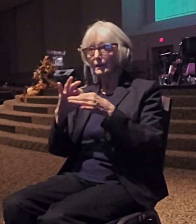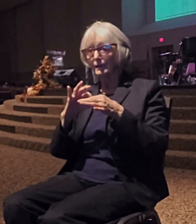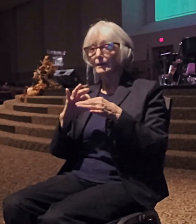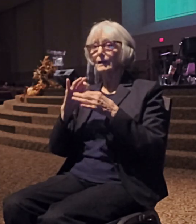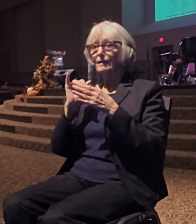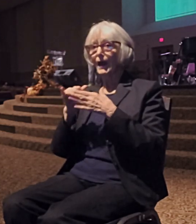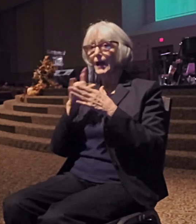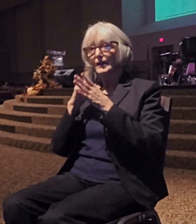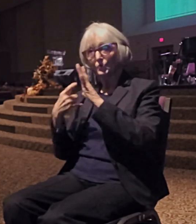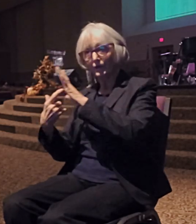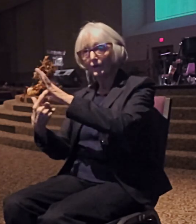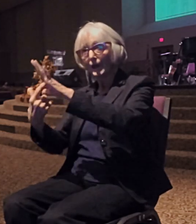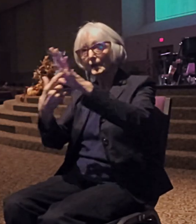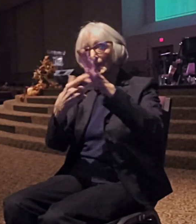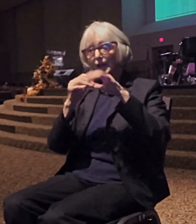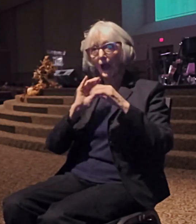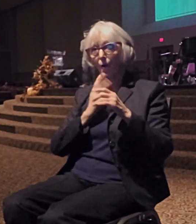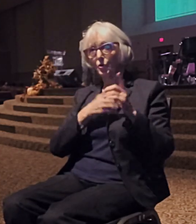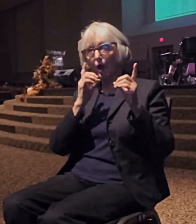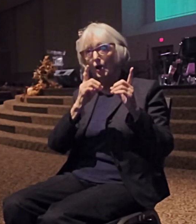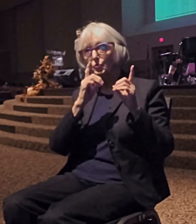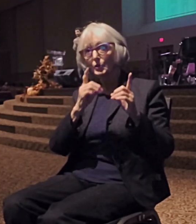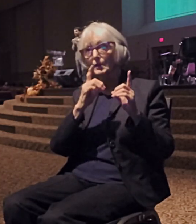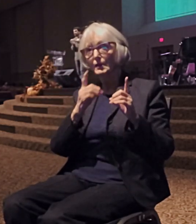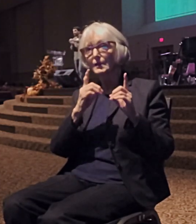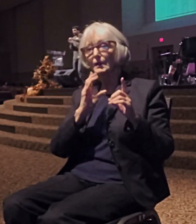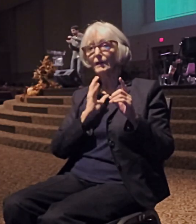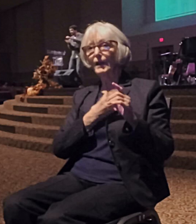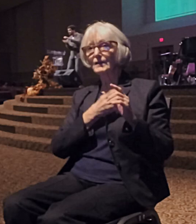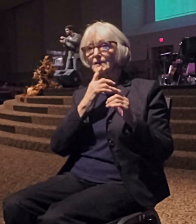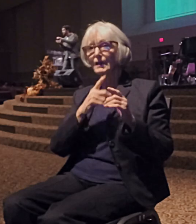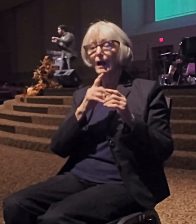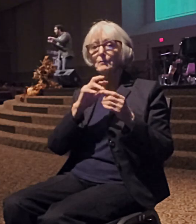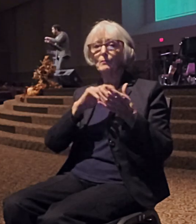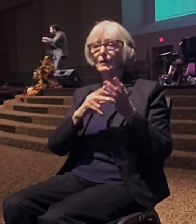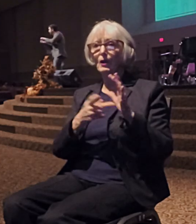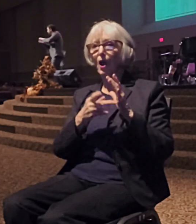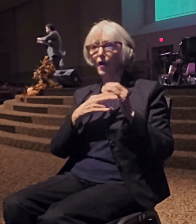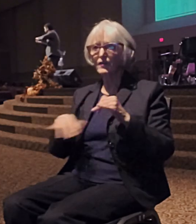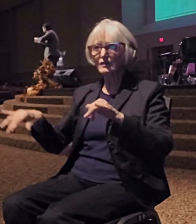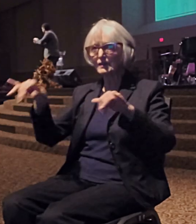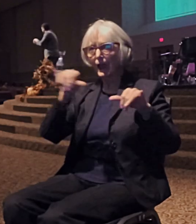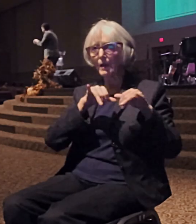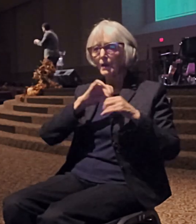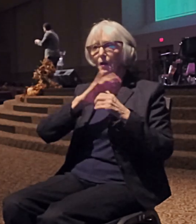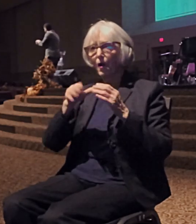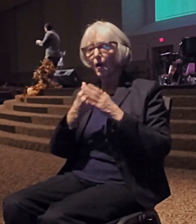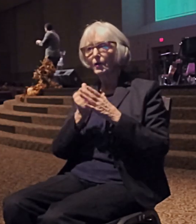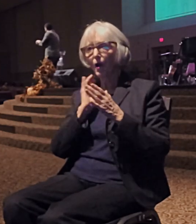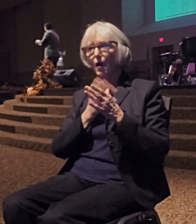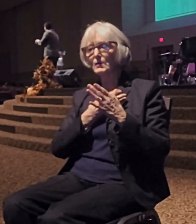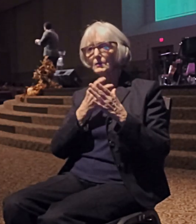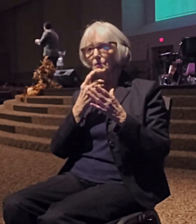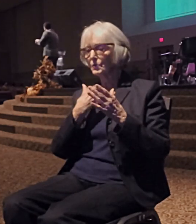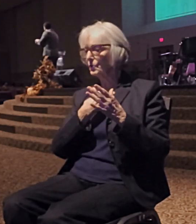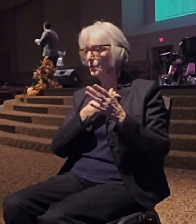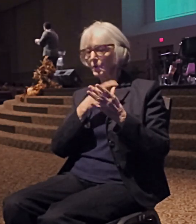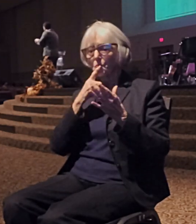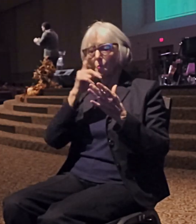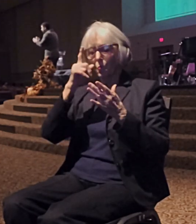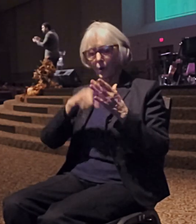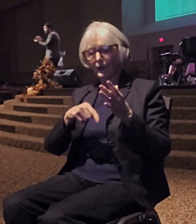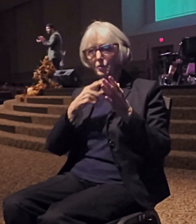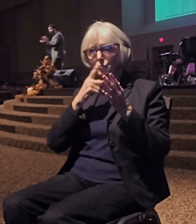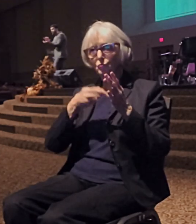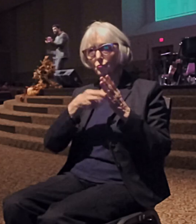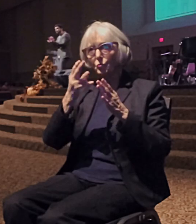which is reflected doctrinally. It means that unity is not unity at all costs. It means it's unified around that which is actually true according to the Word of God.